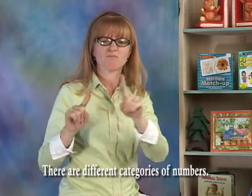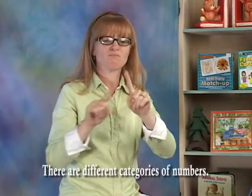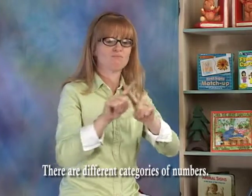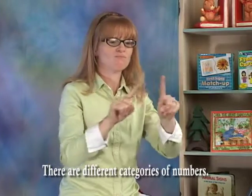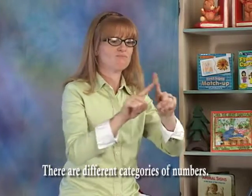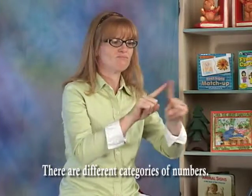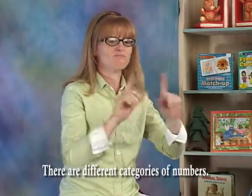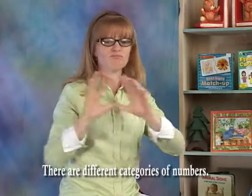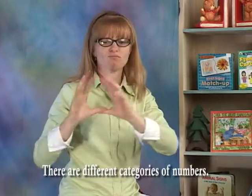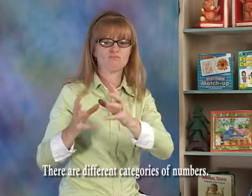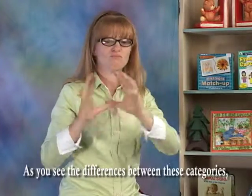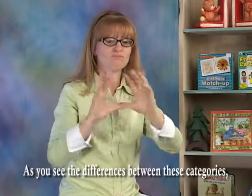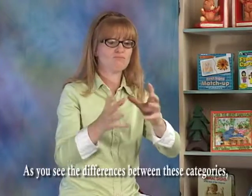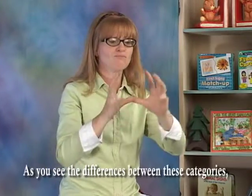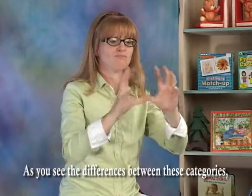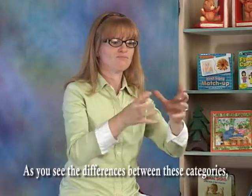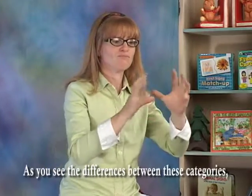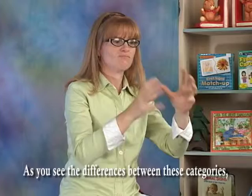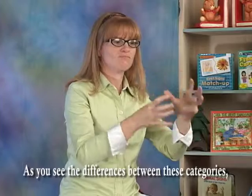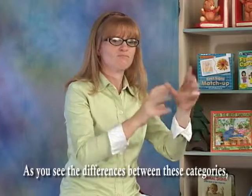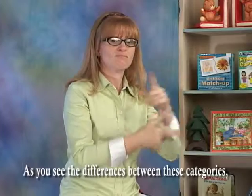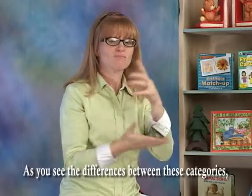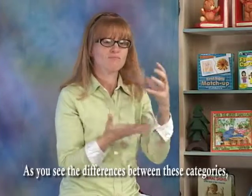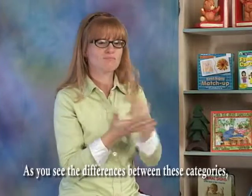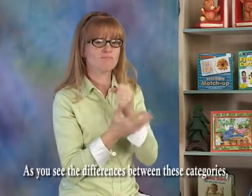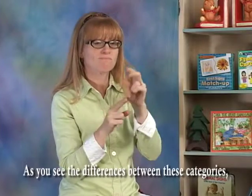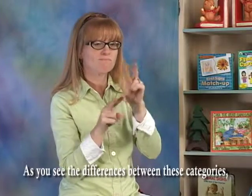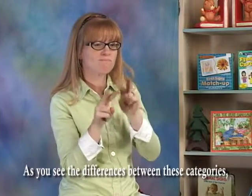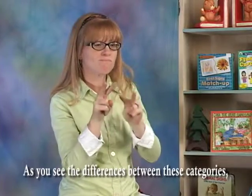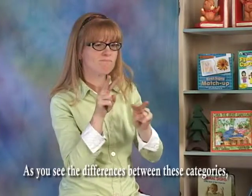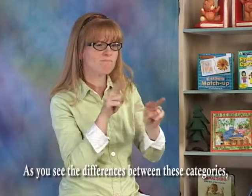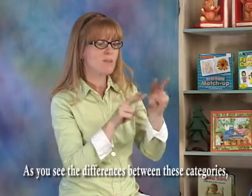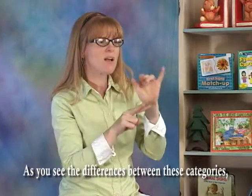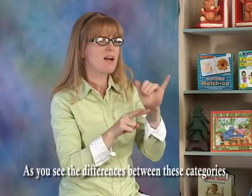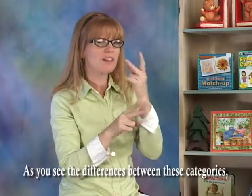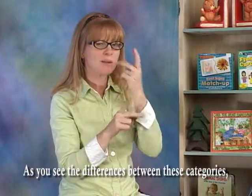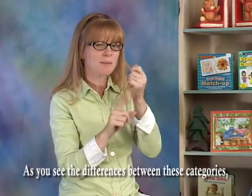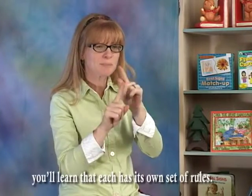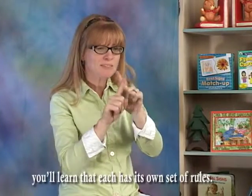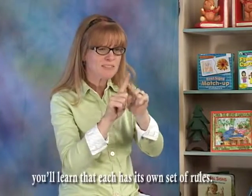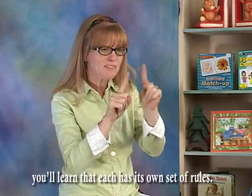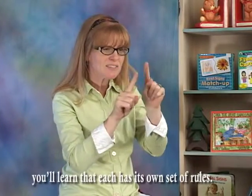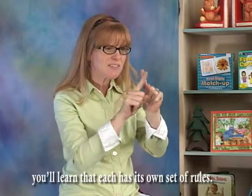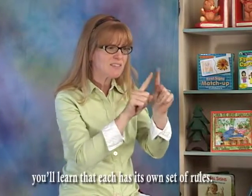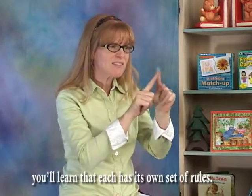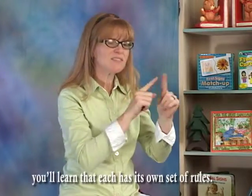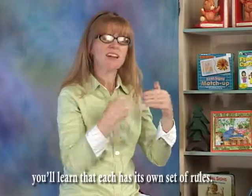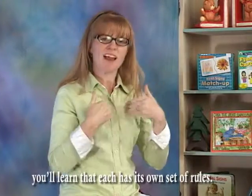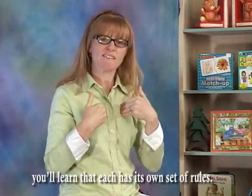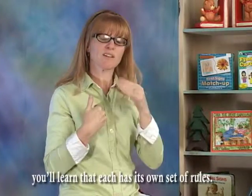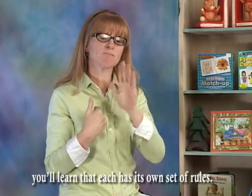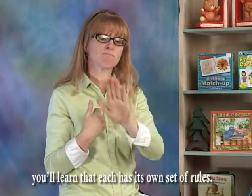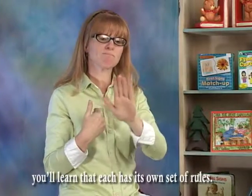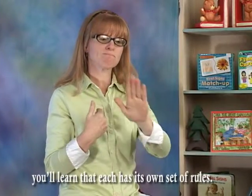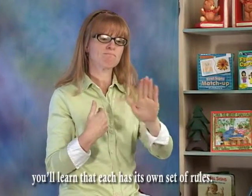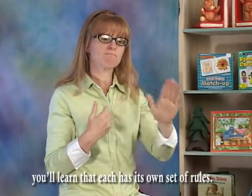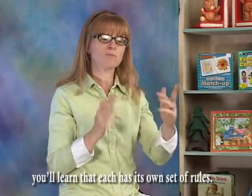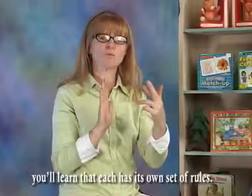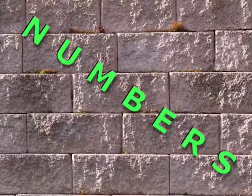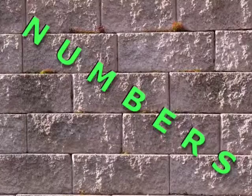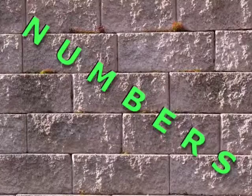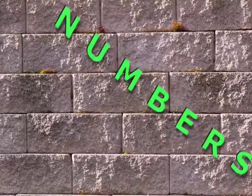There are different categories of numbers. As you see the difference between these categories, you learn that each has its own set of